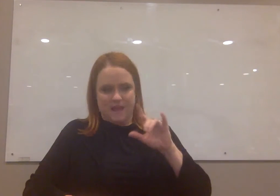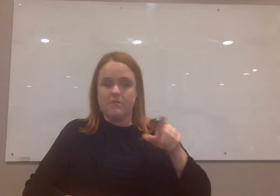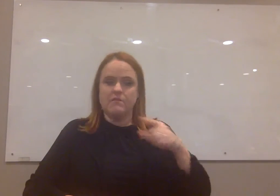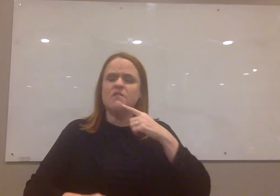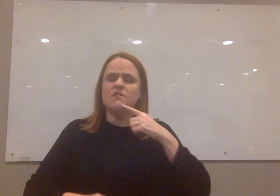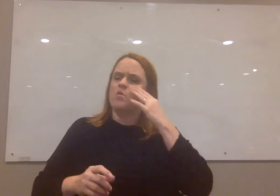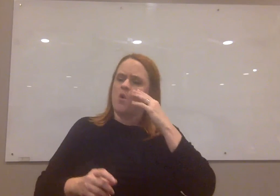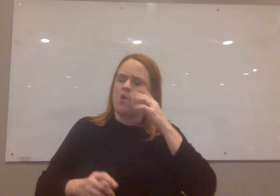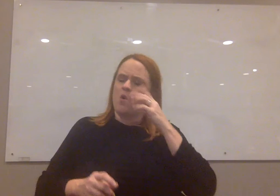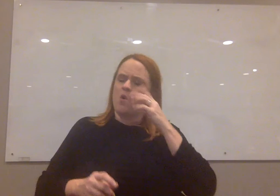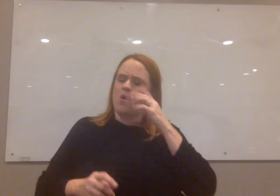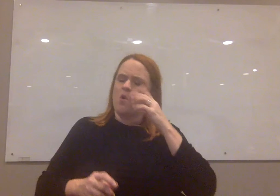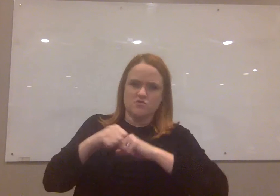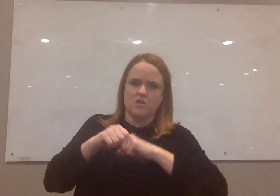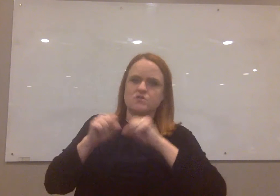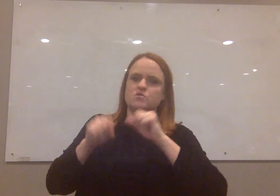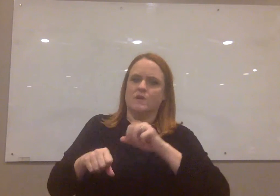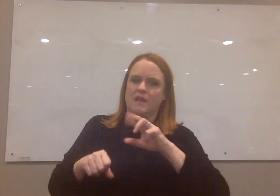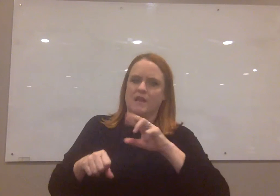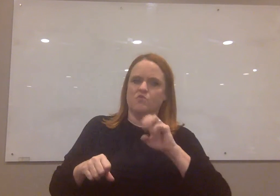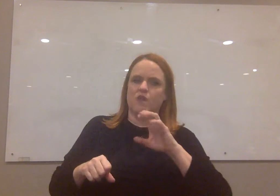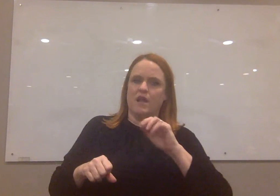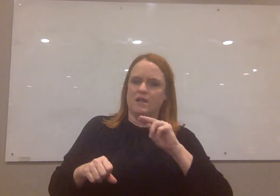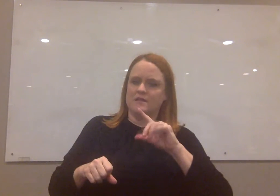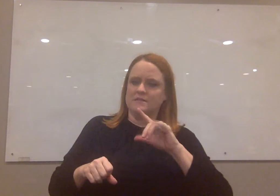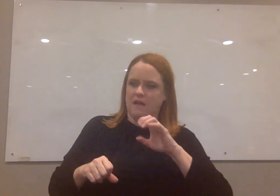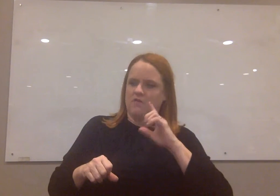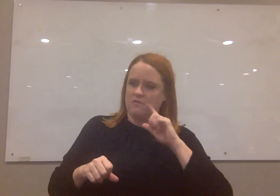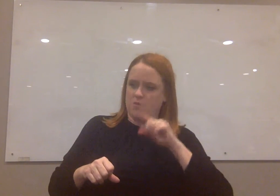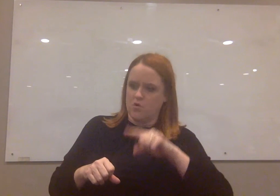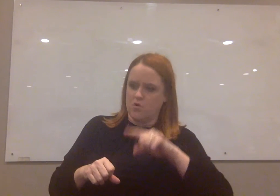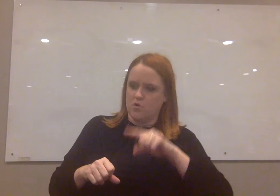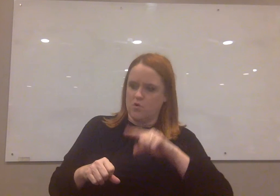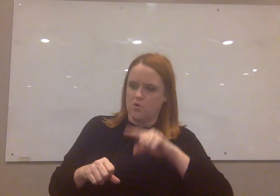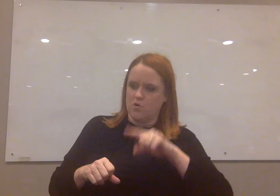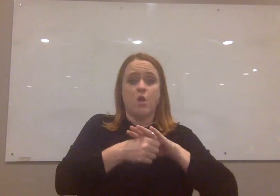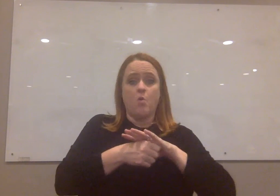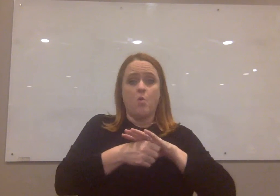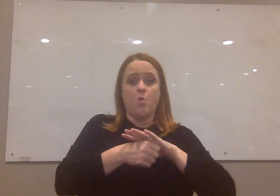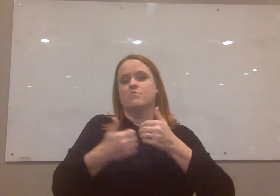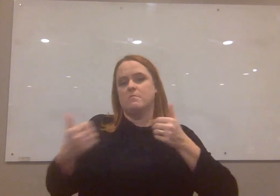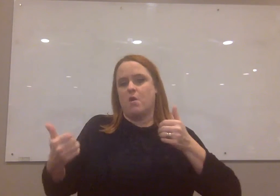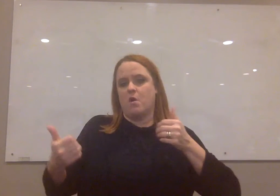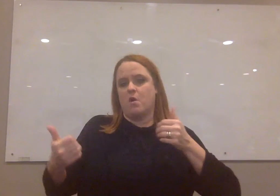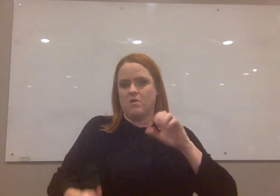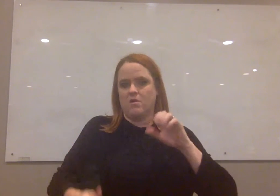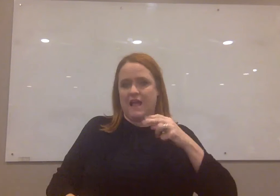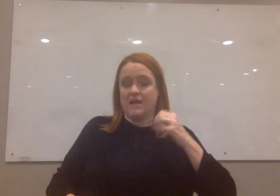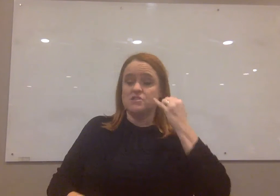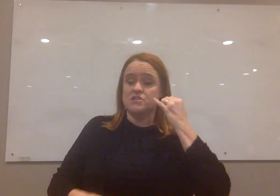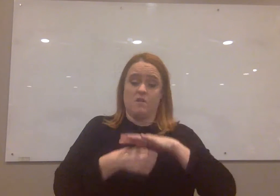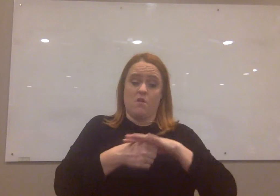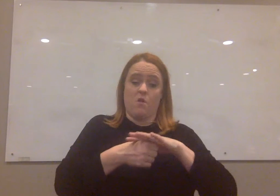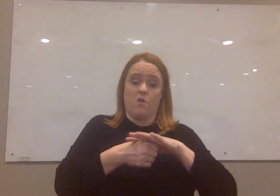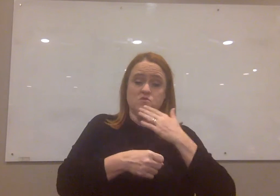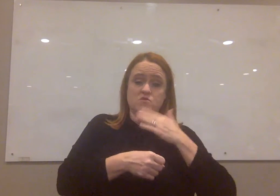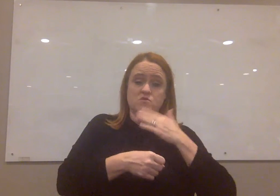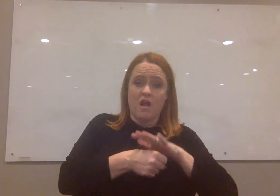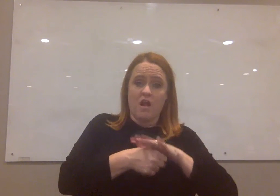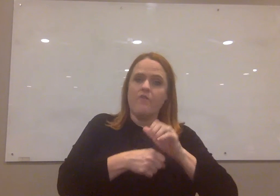so like they have the local cache, and then they have a remote one. And so they're like, if the local one's good enough, we'll just use it. And if we actually know about something else, we'll reconcile